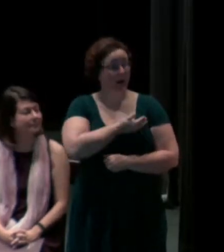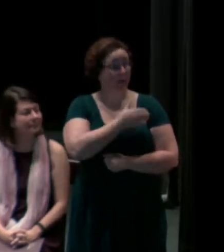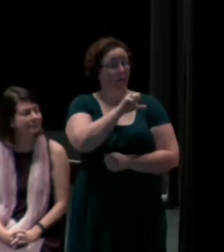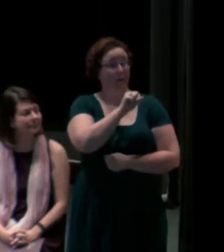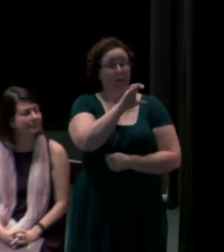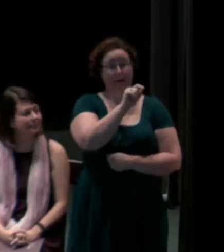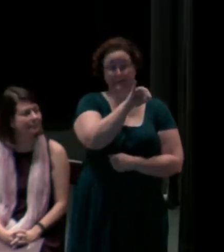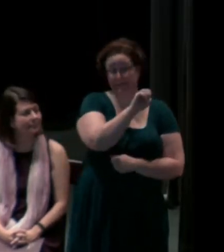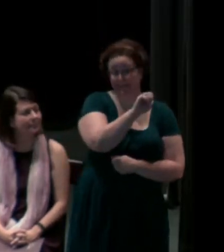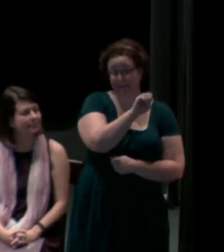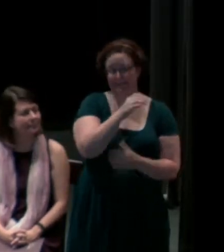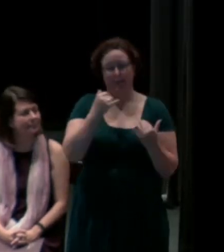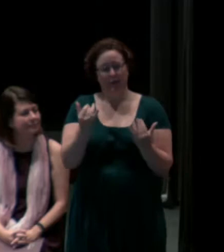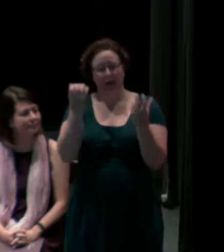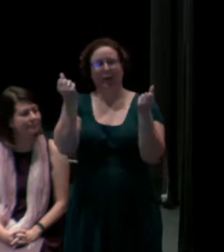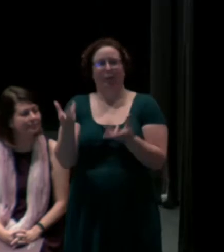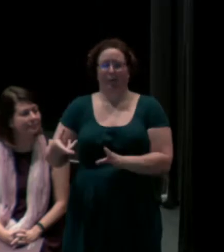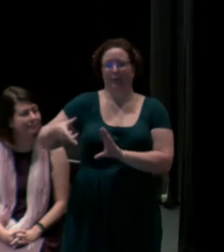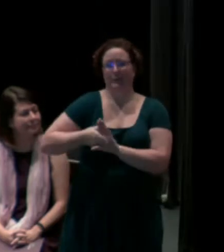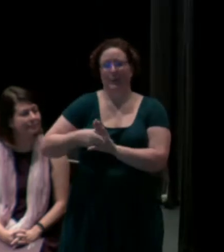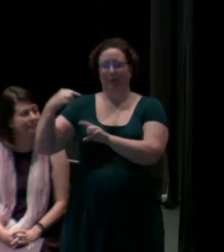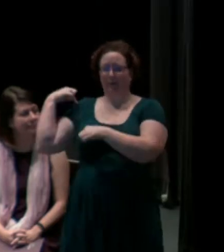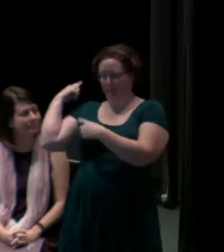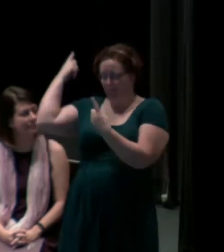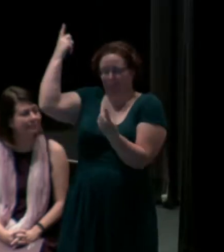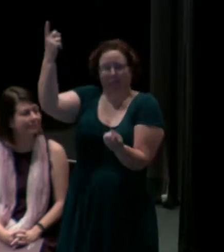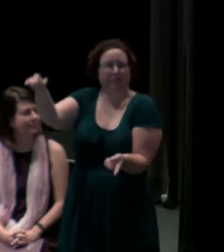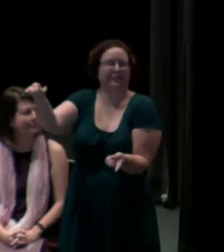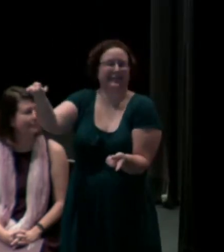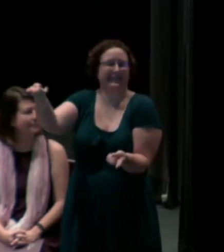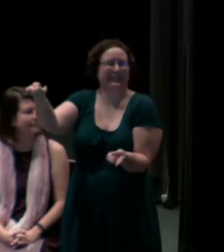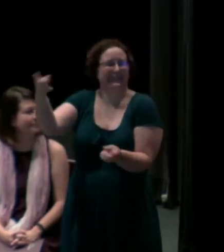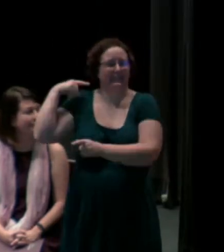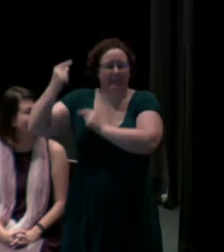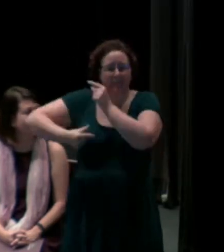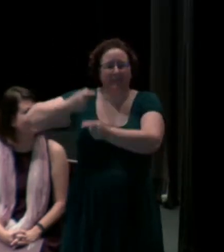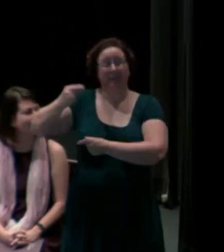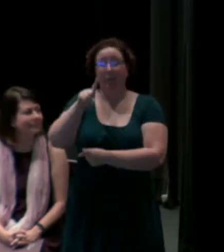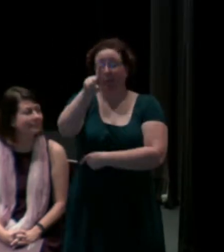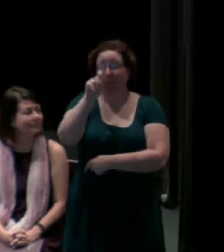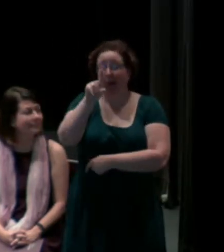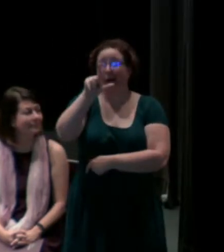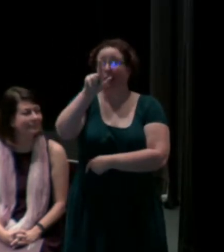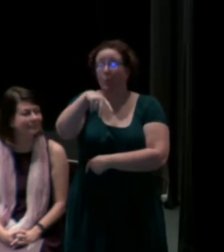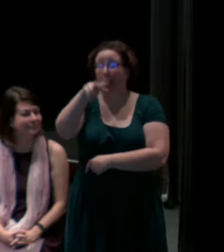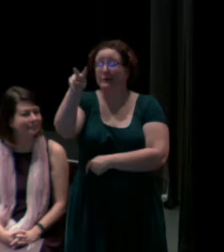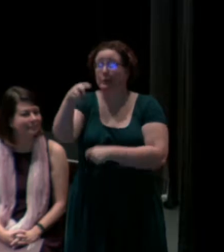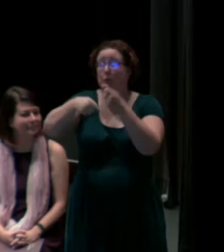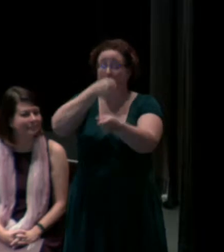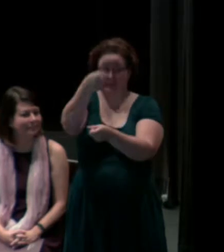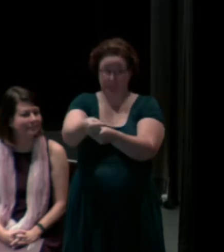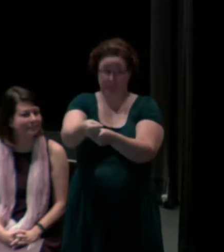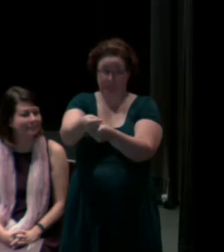Scotties are joining many, many Scotties before them. As a matter of fact, Scotties for 122